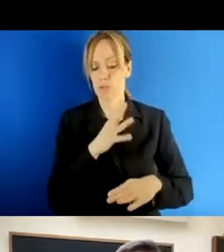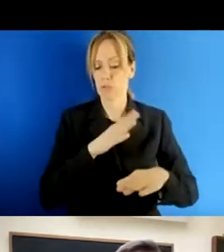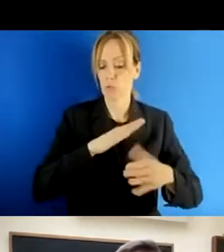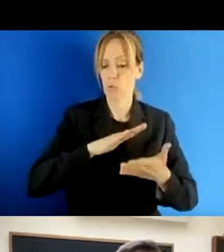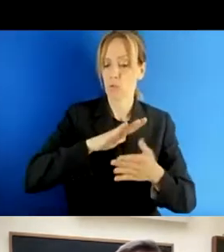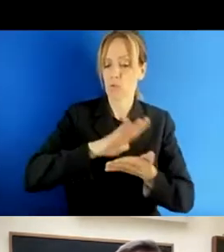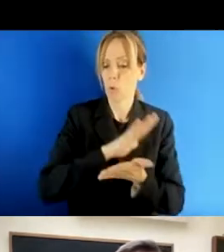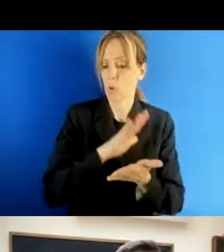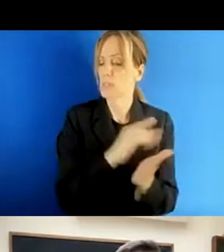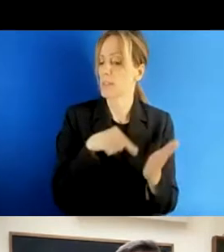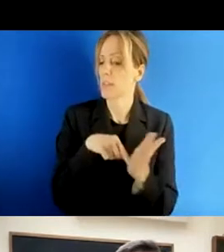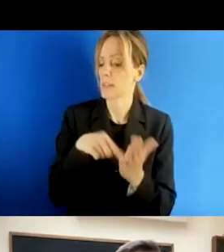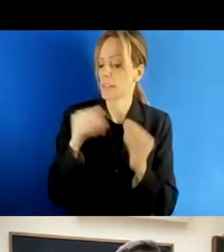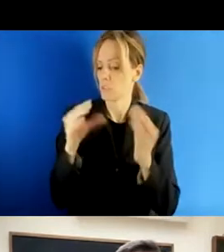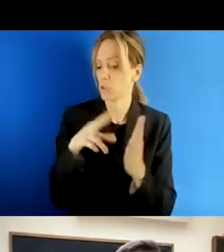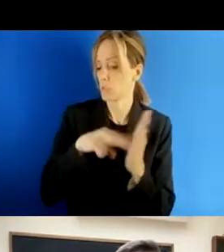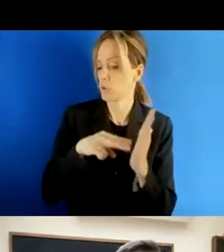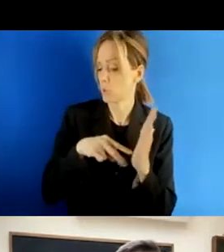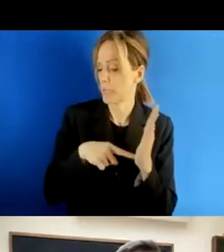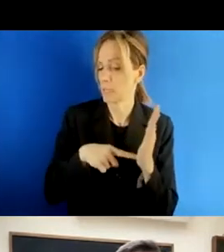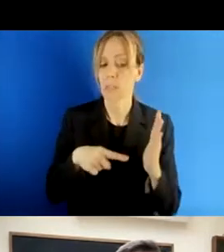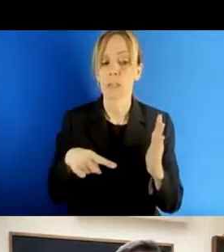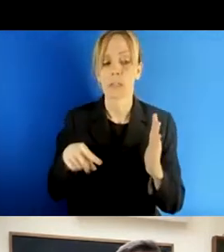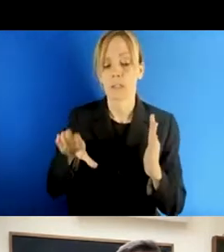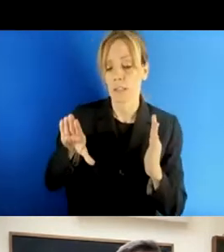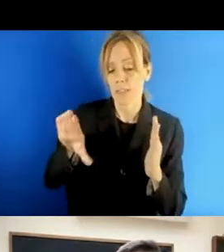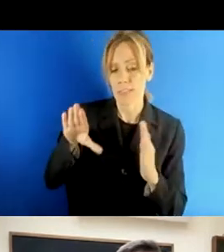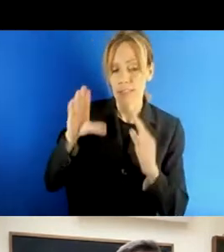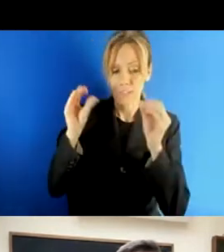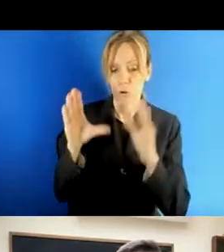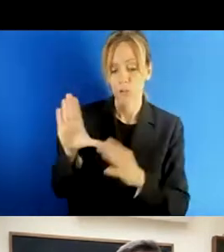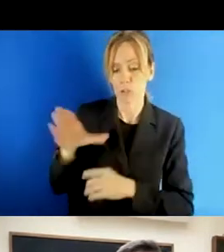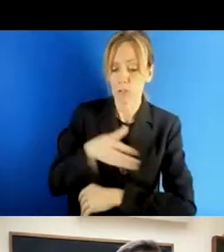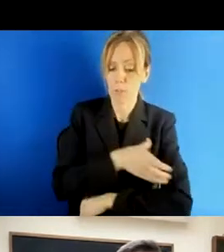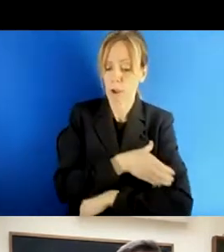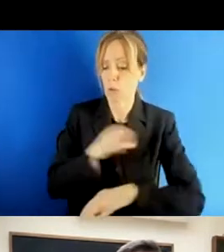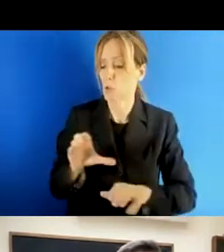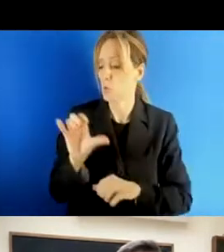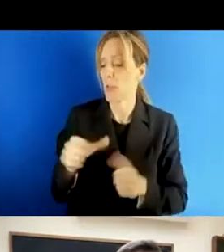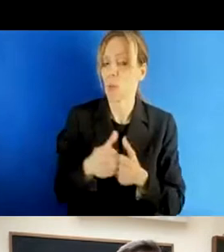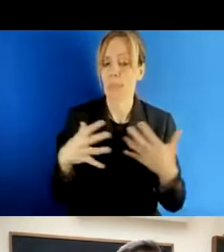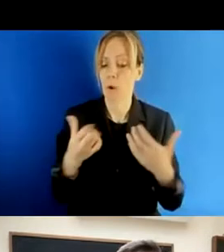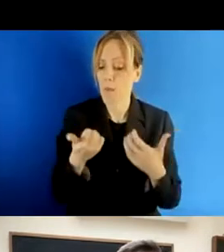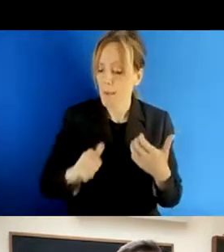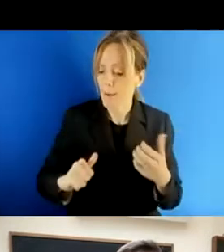The power of the instructor to do this without challenge, without any process, is what